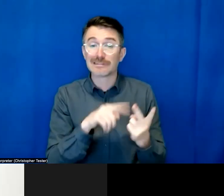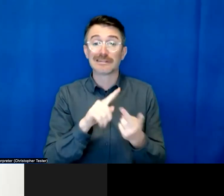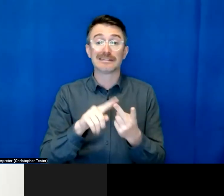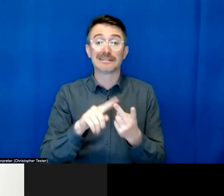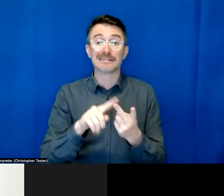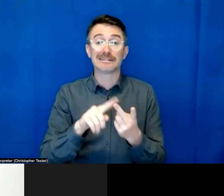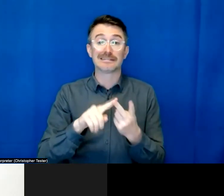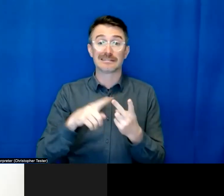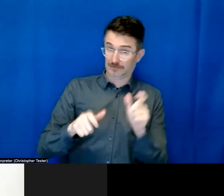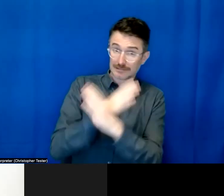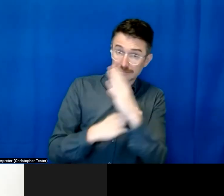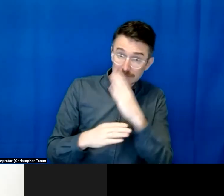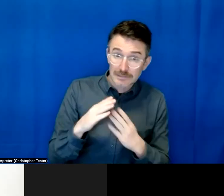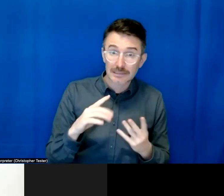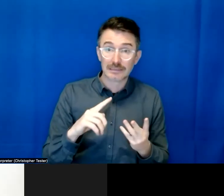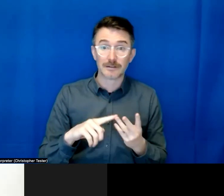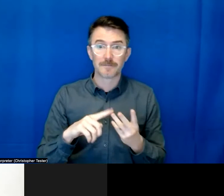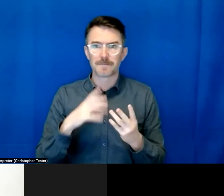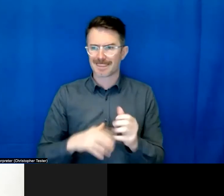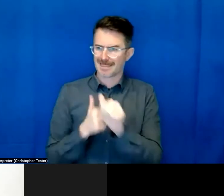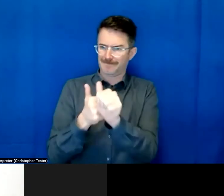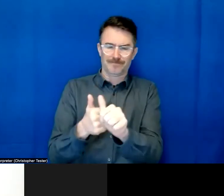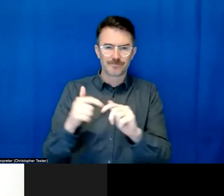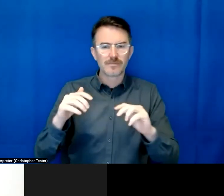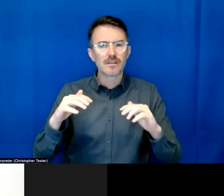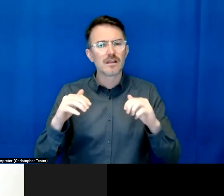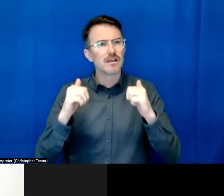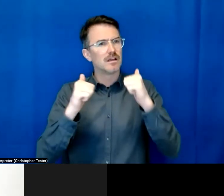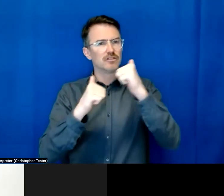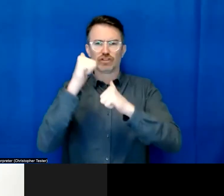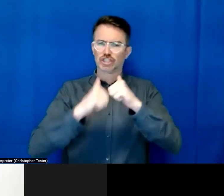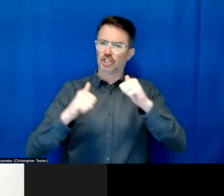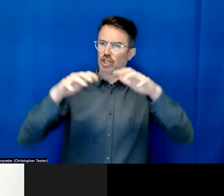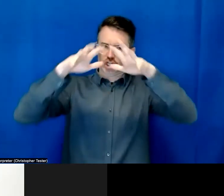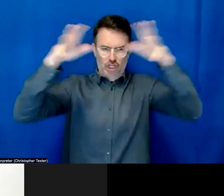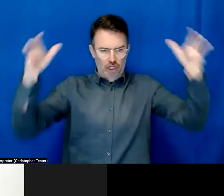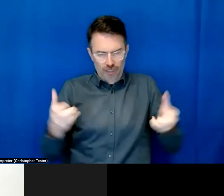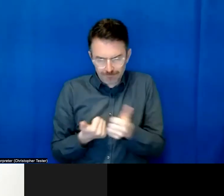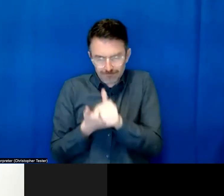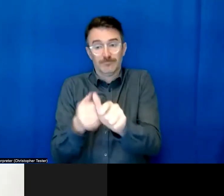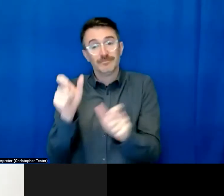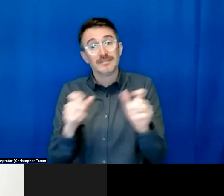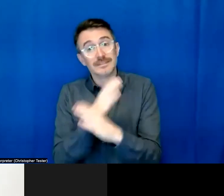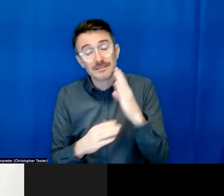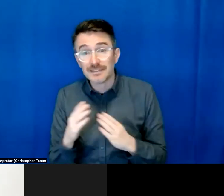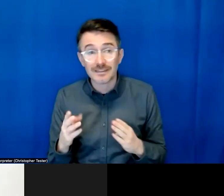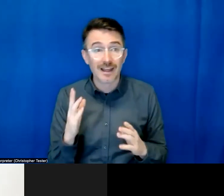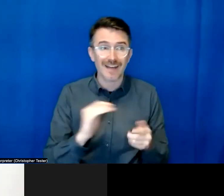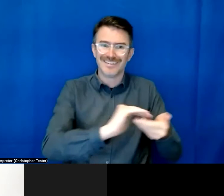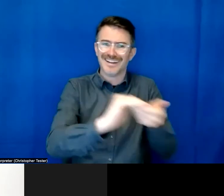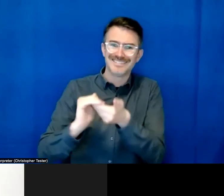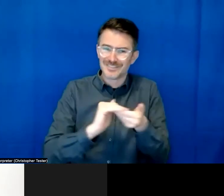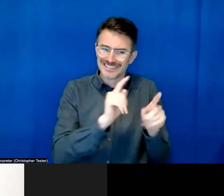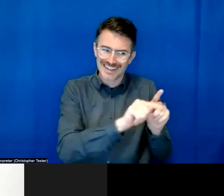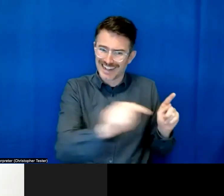important. Collaborating with other CSO and involving government because it is the government responsibility. And in